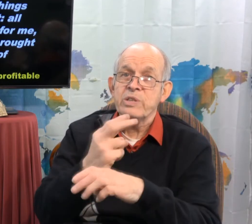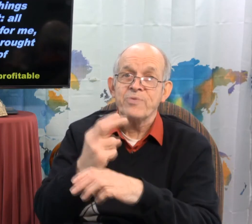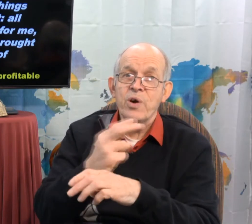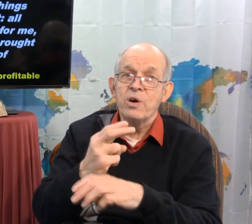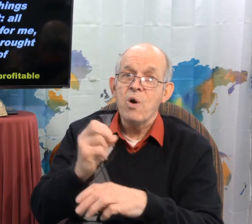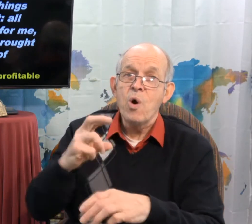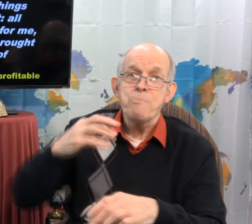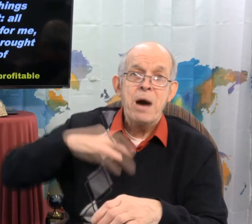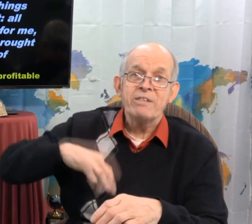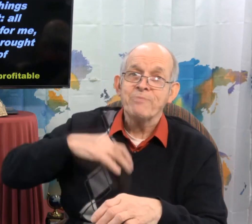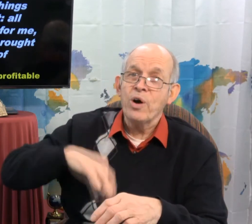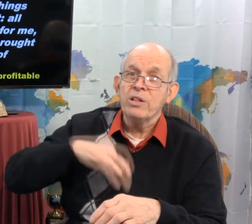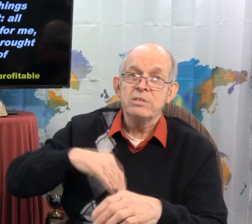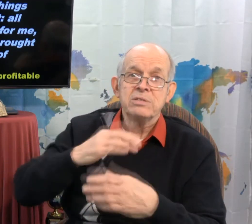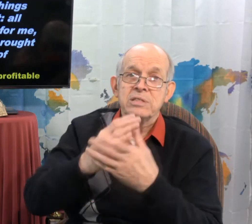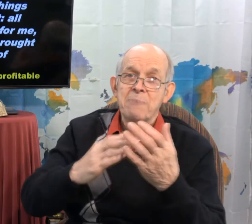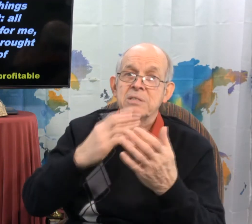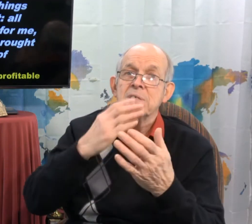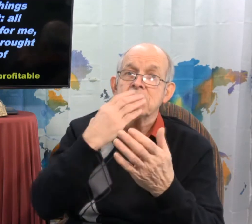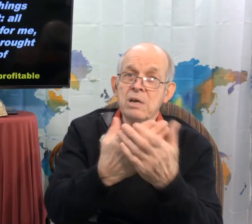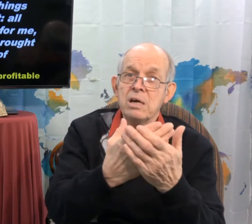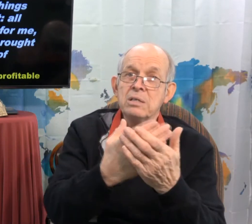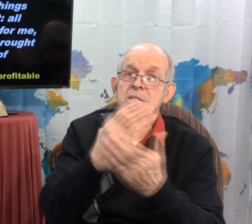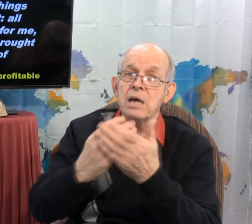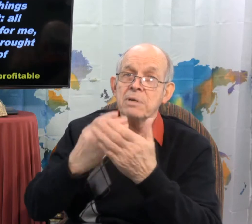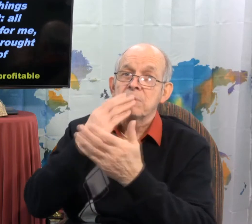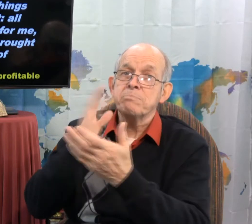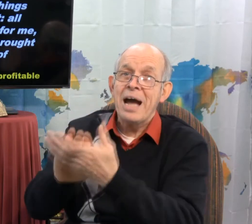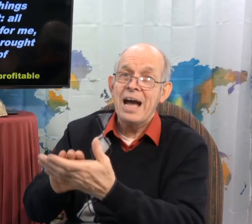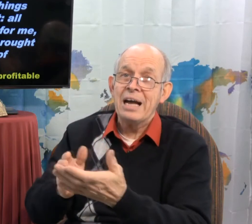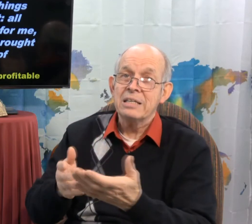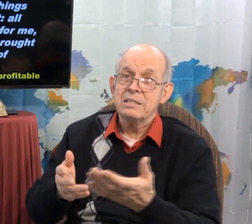Lucifer or Potiphar, seven, good, seven, bad.